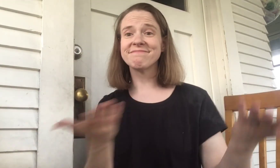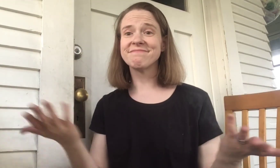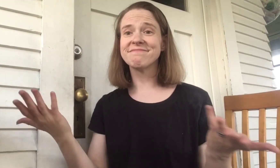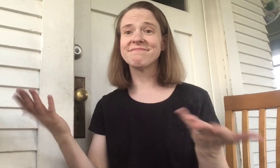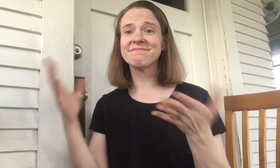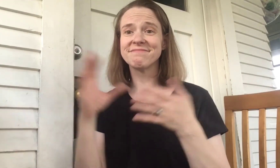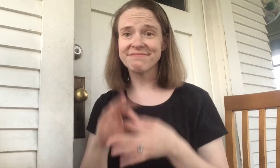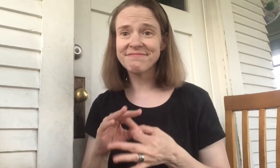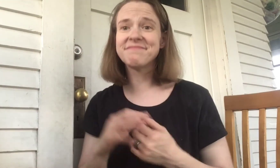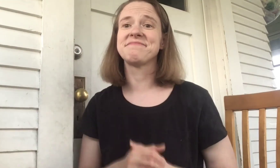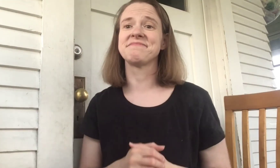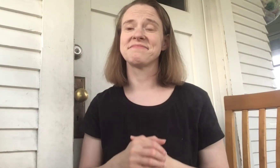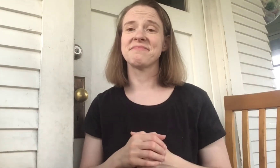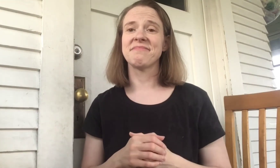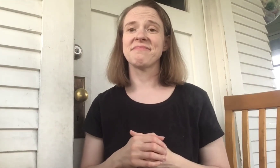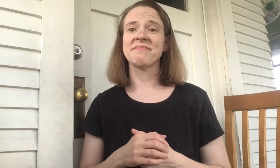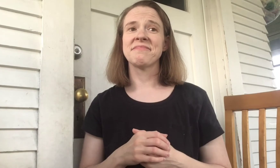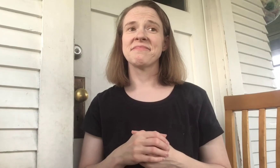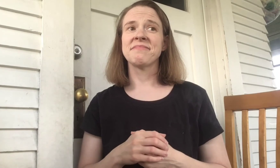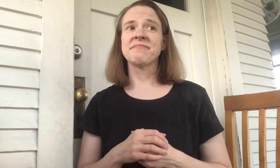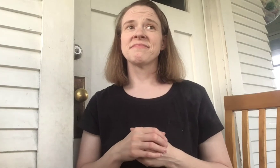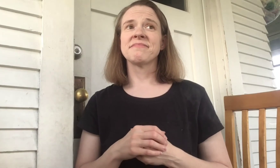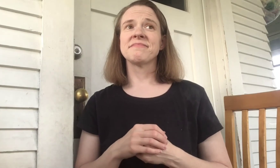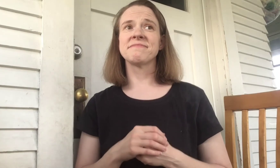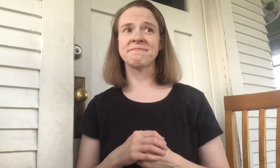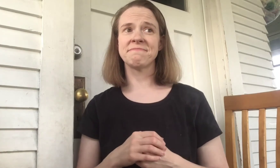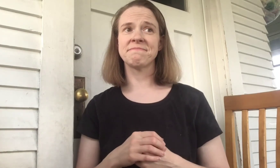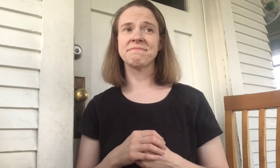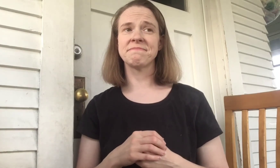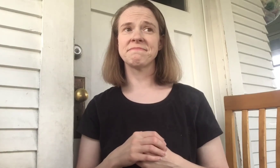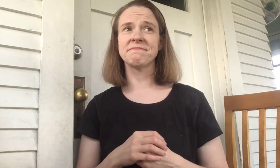that's when we can make that connection to the kingdom.